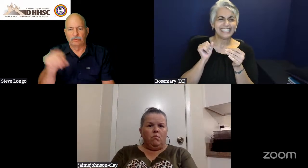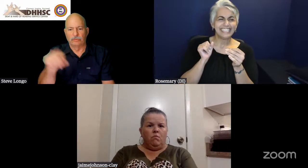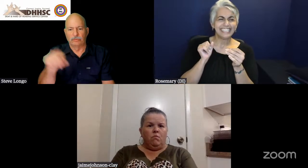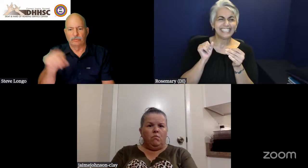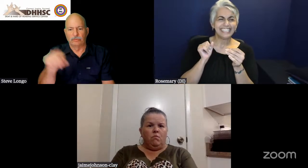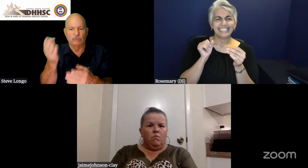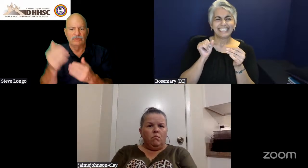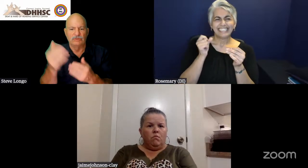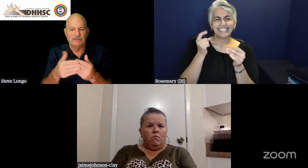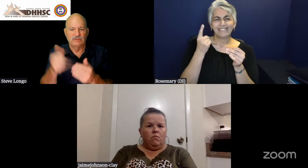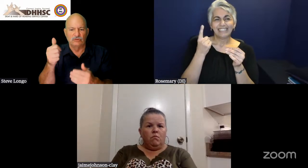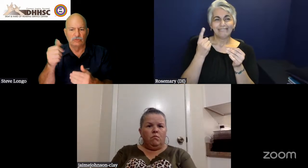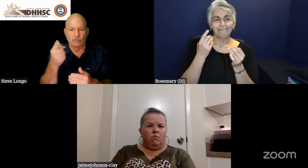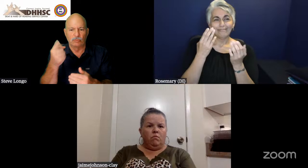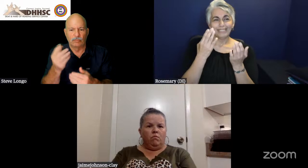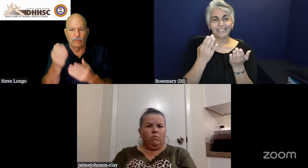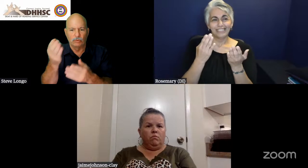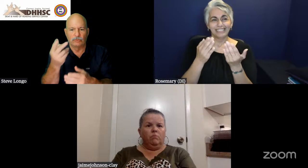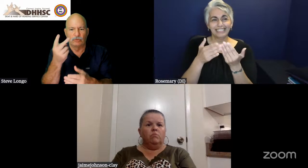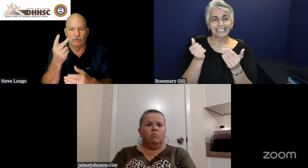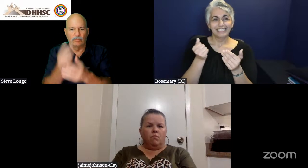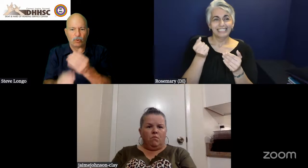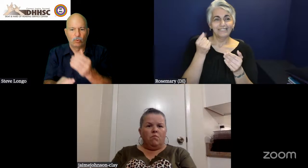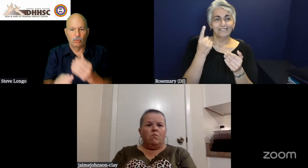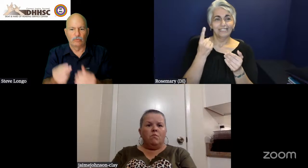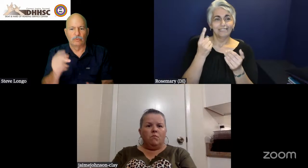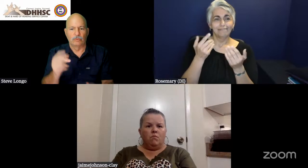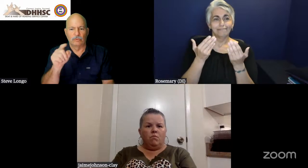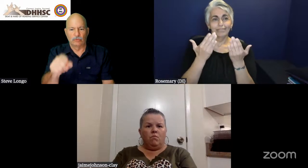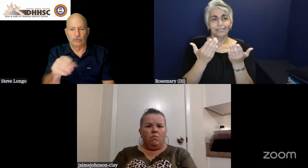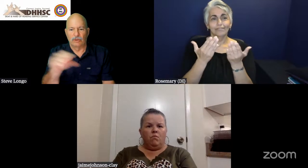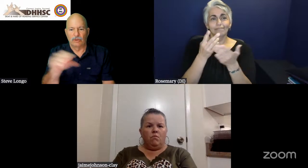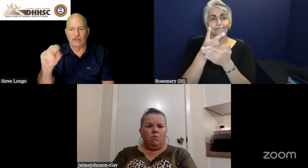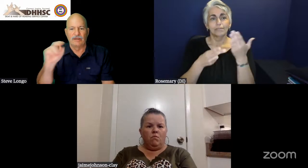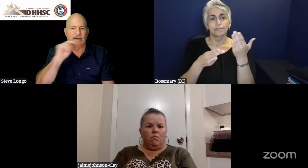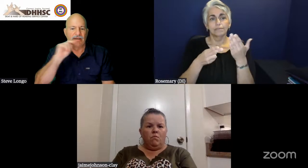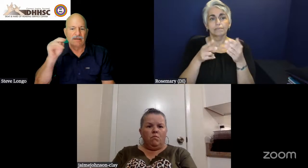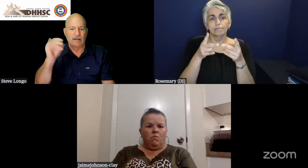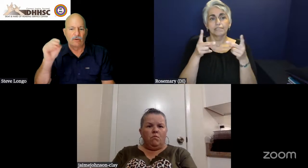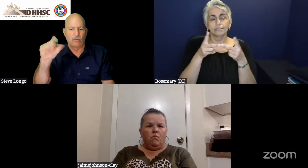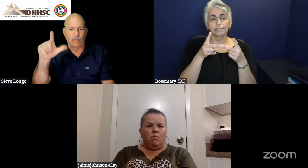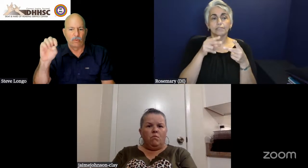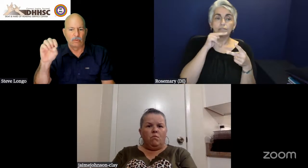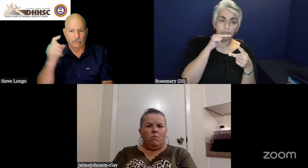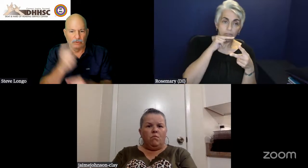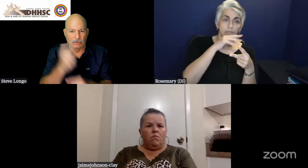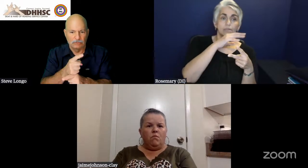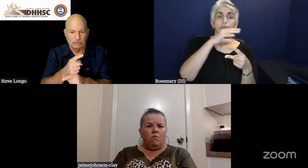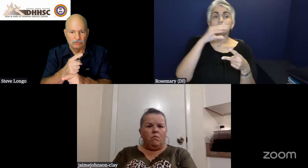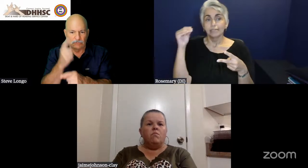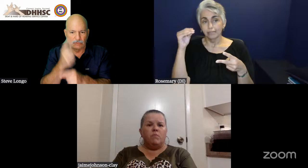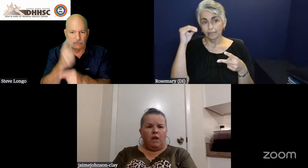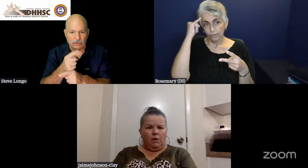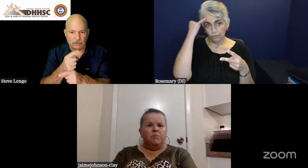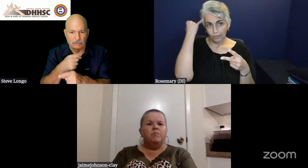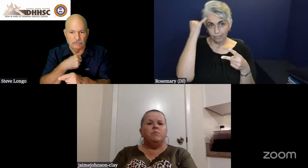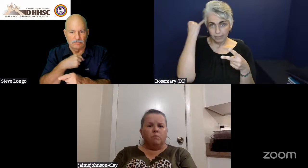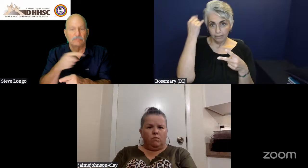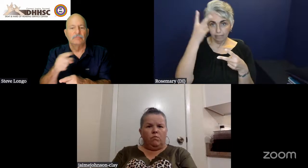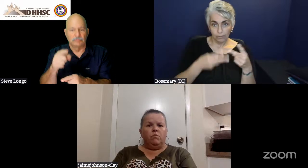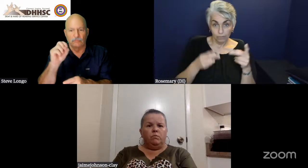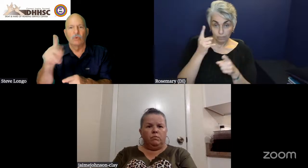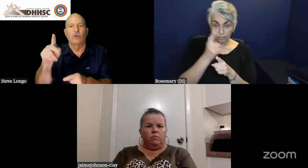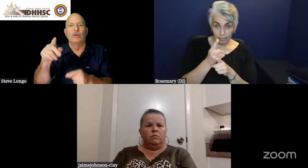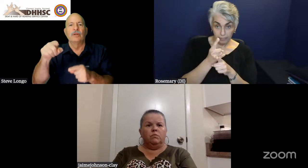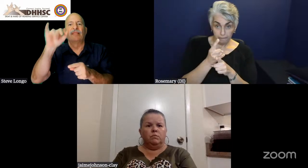Jamie said, I move that I remain a member. Steve Longo says it's better if somebody makes the motion